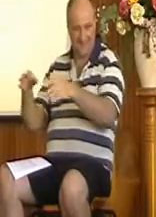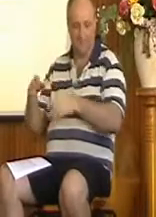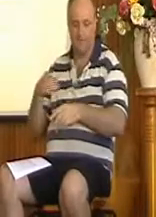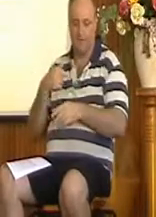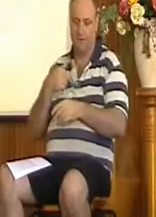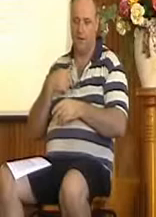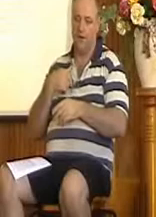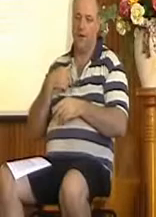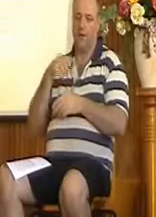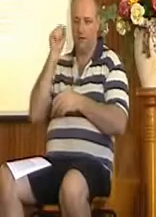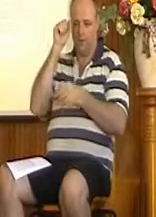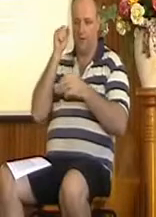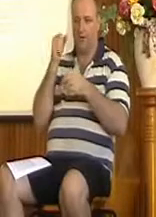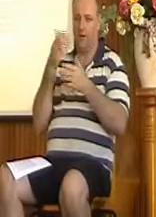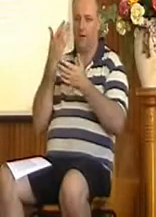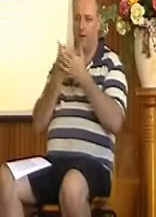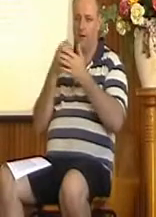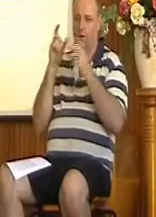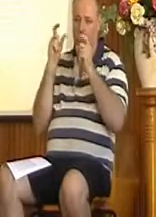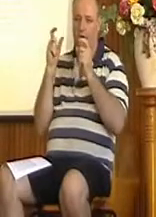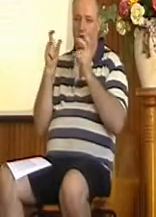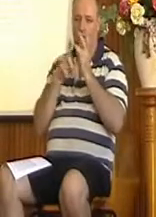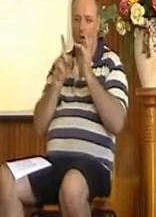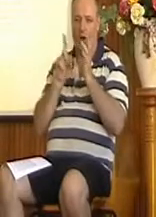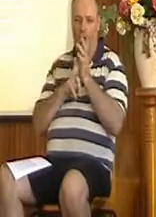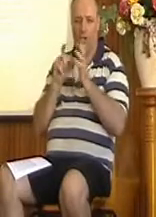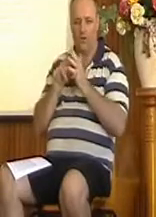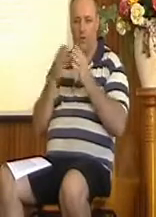cold, wet winter Sunday morning.